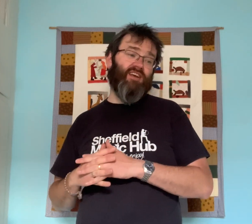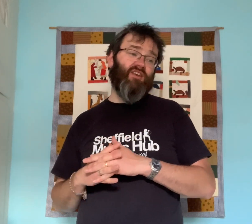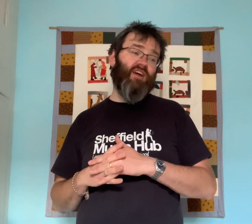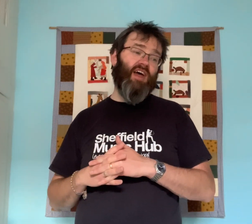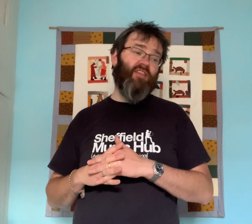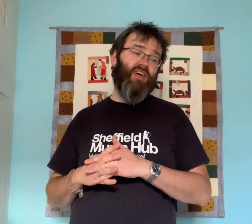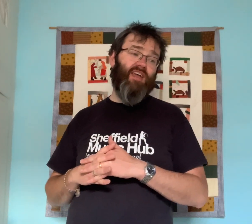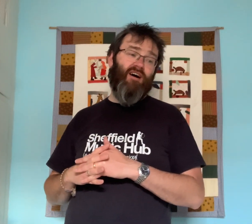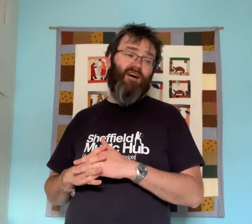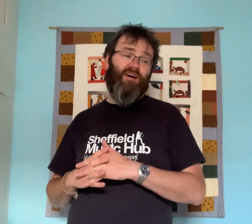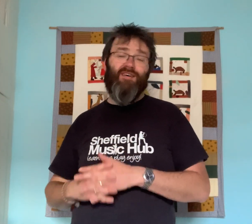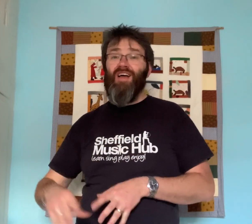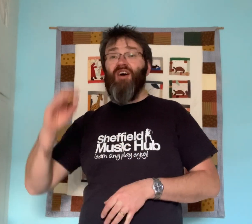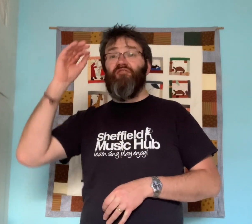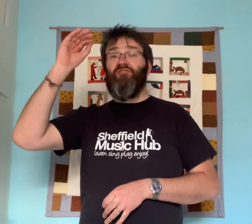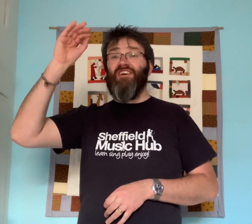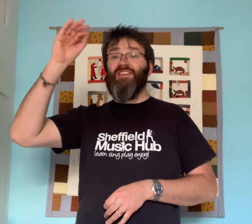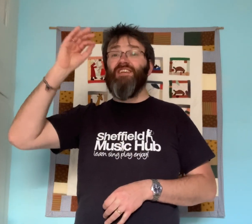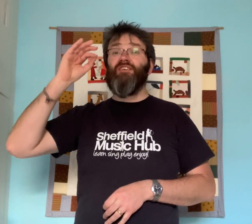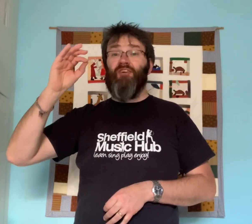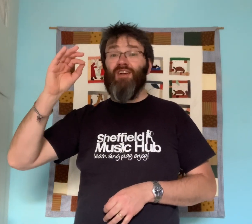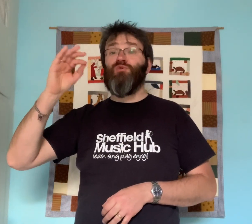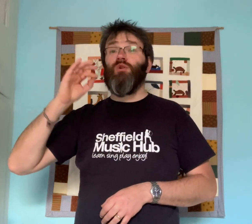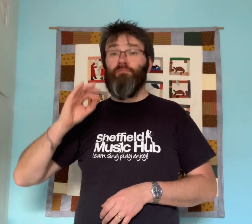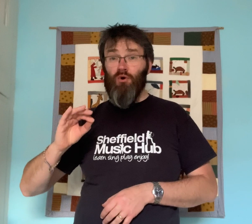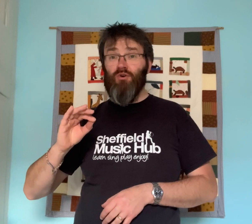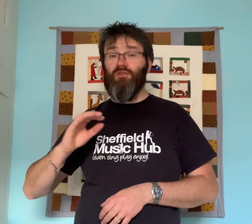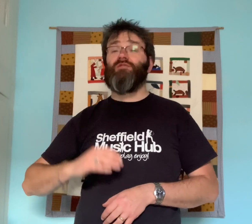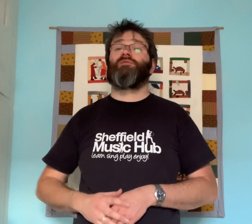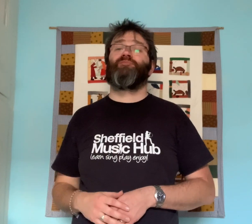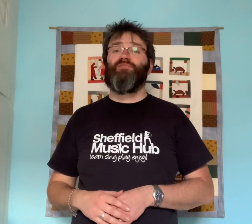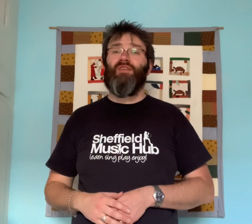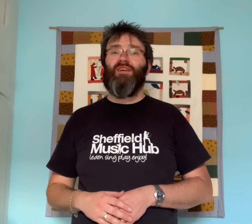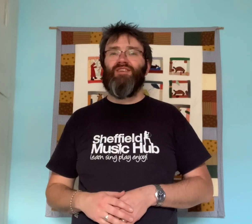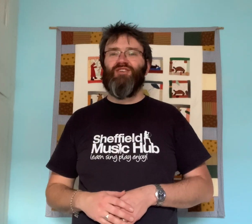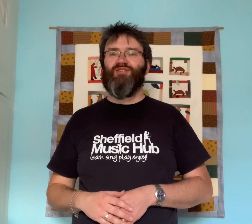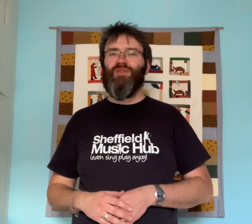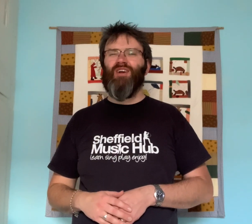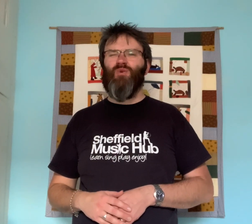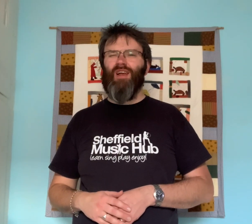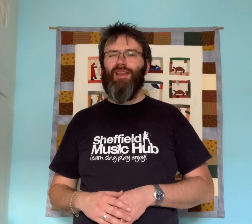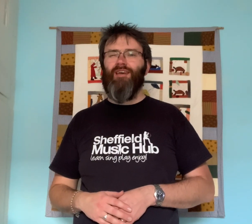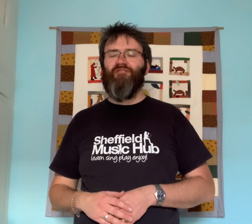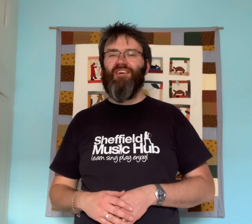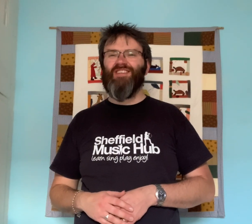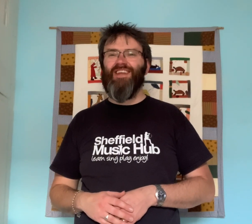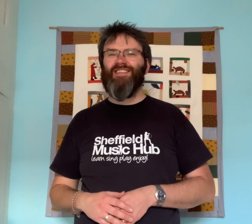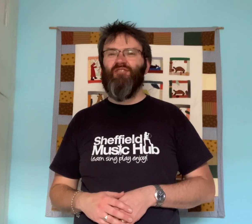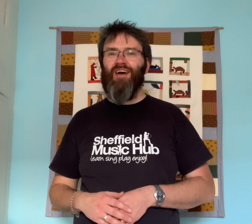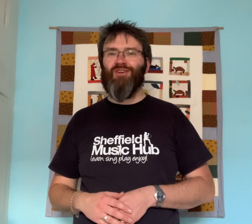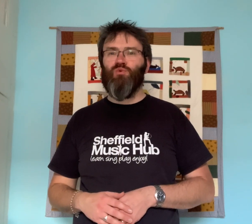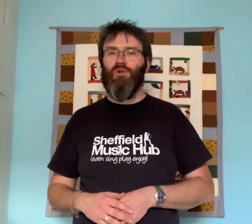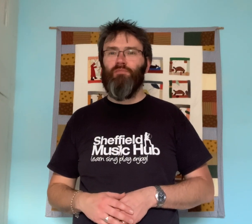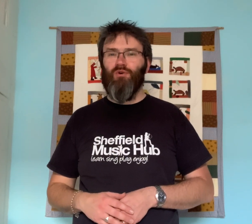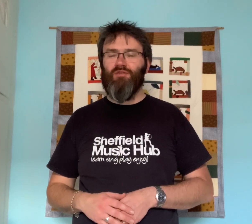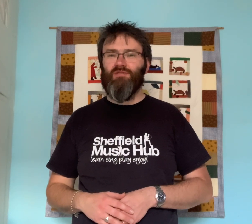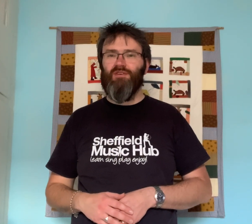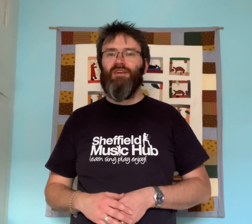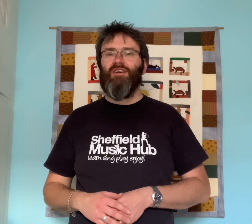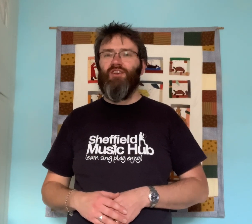line, and they are fascinating factual books. Just do that quickly, fascinating factual books. A nice